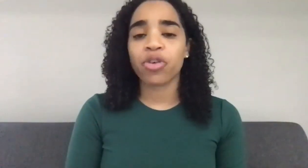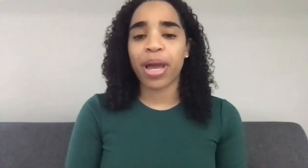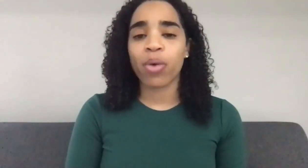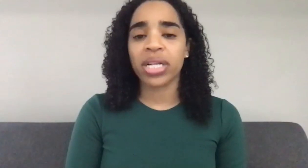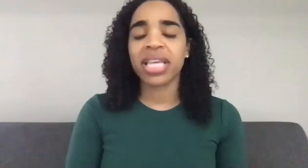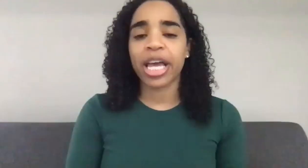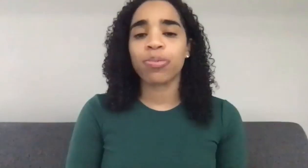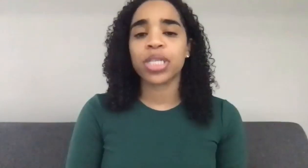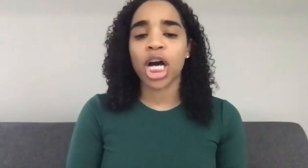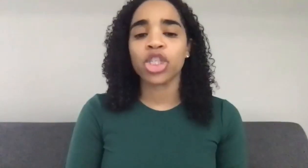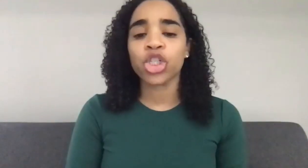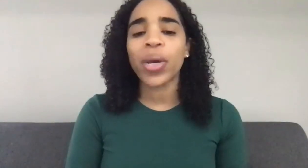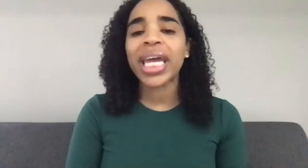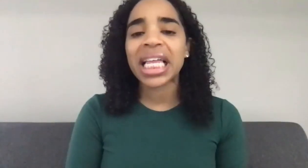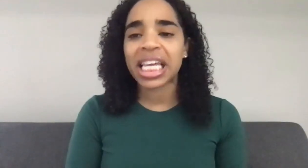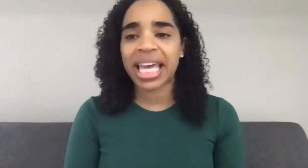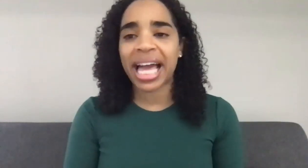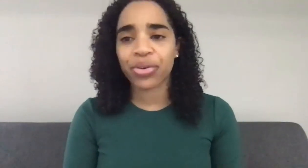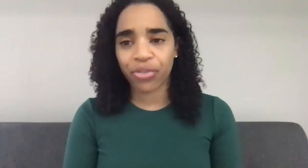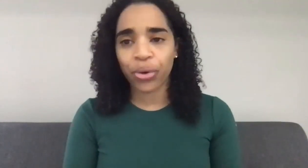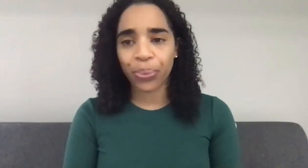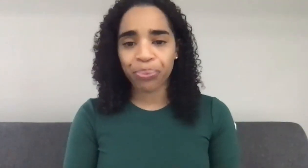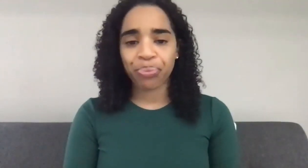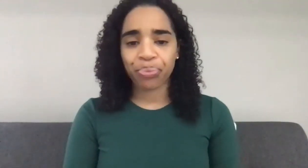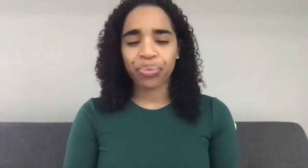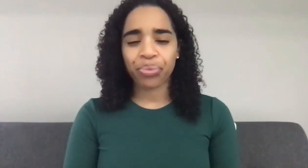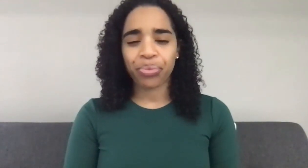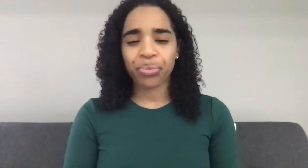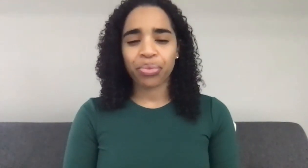once. That helps a lot. Just go ahead and click gallery view.